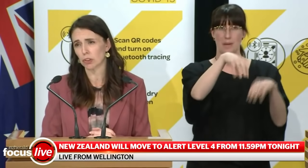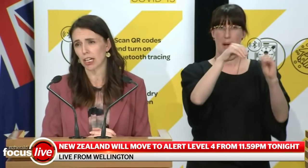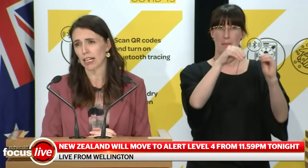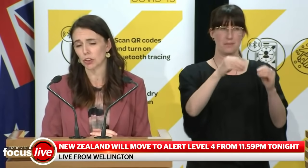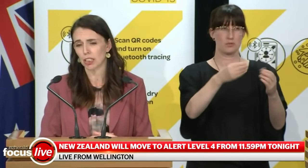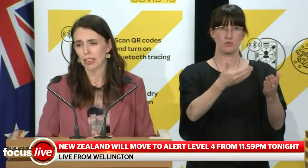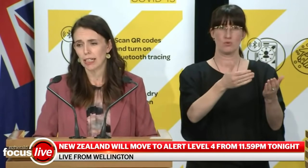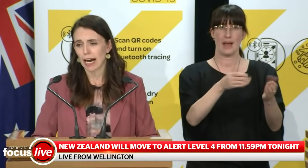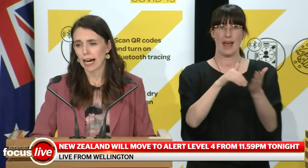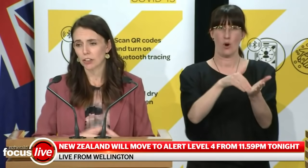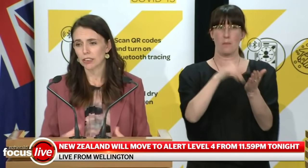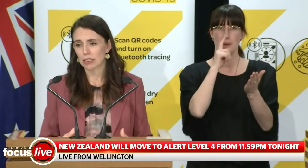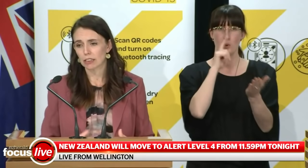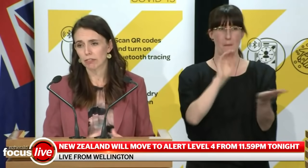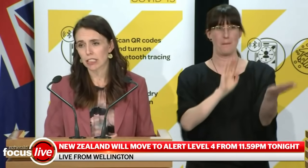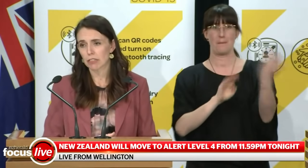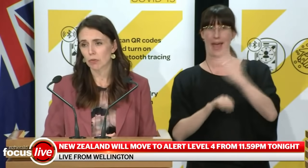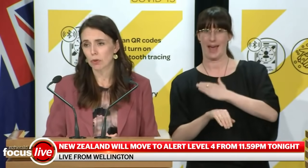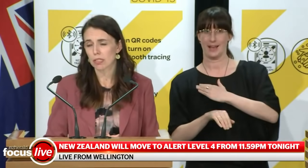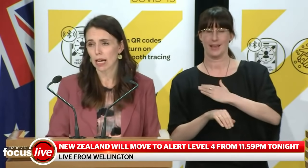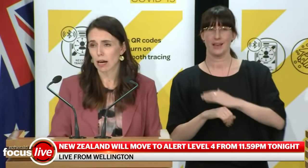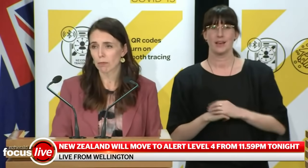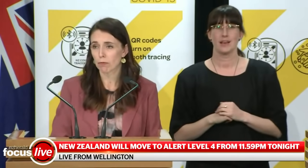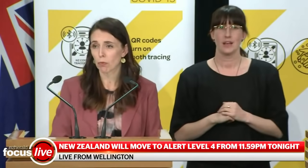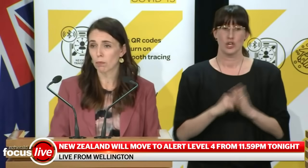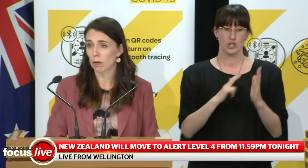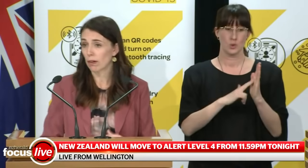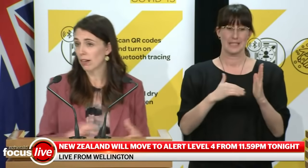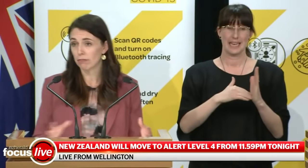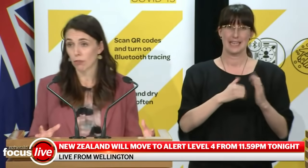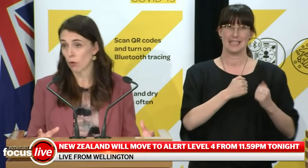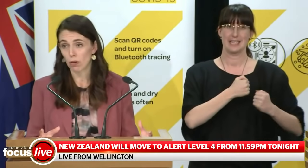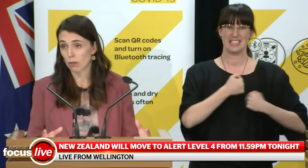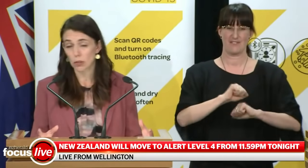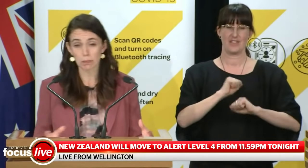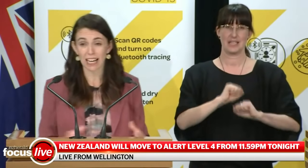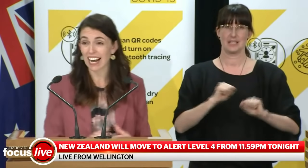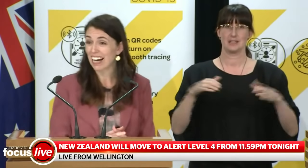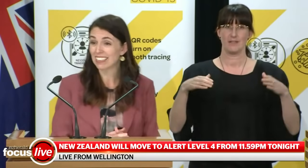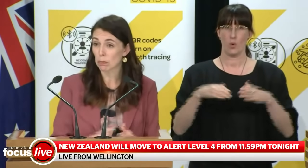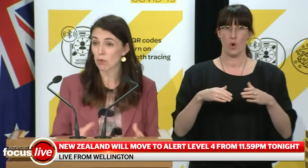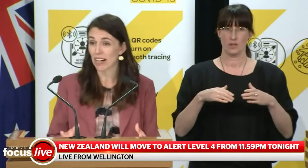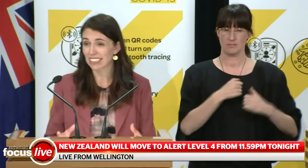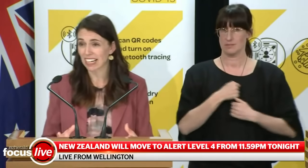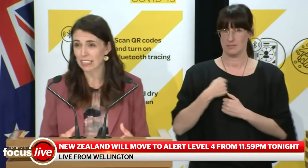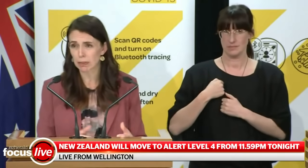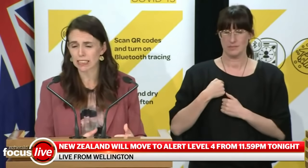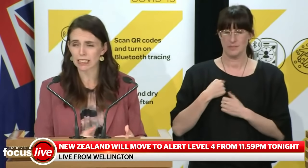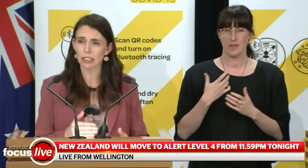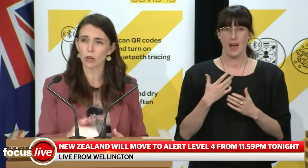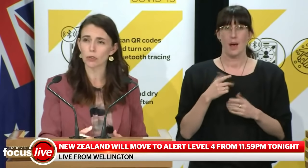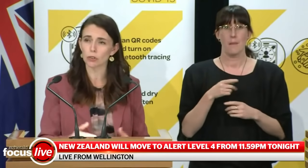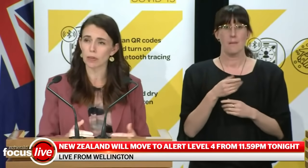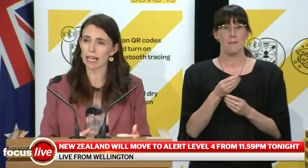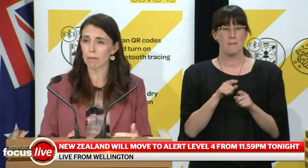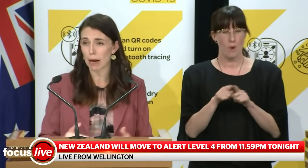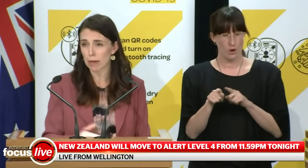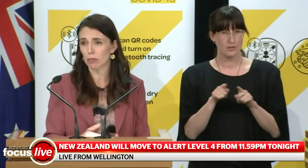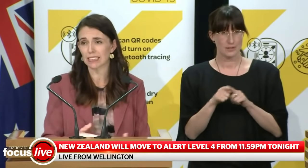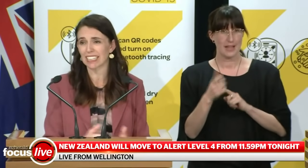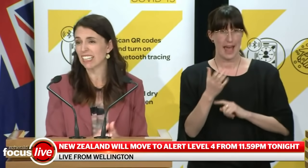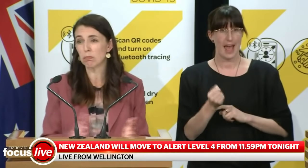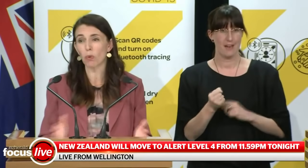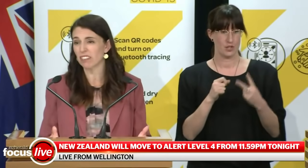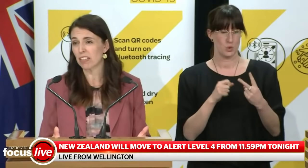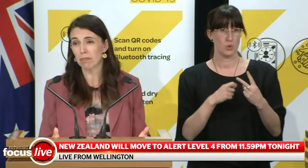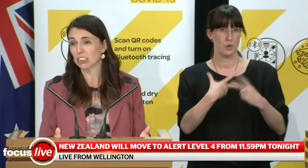alert level change. Our New Zealand Defence Force, for the most part, are double vaccinated, particularly those where they may be